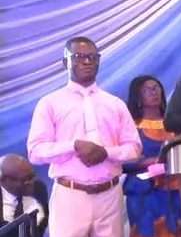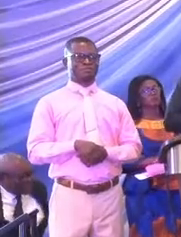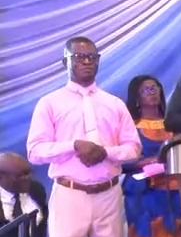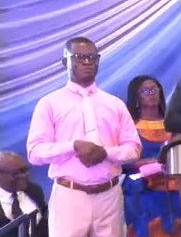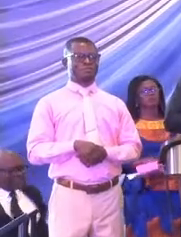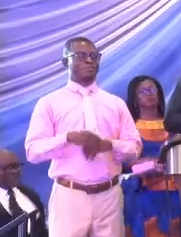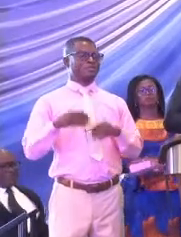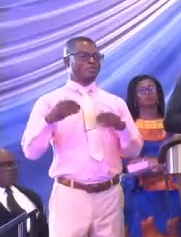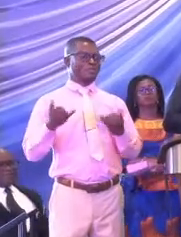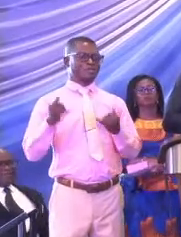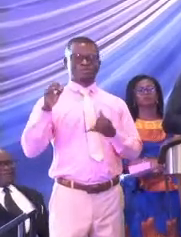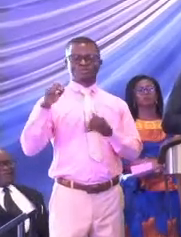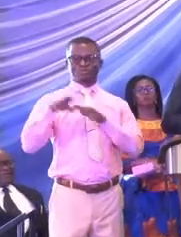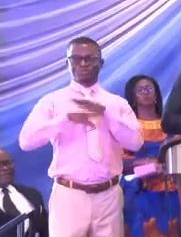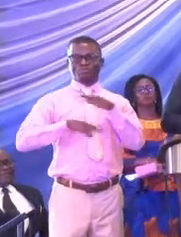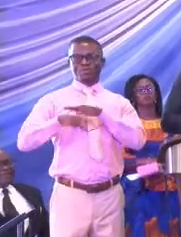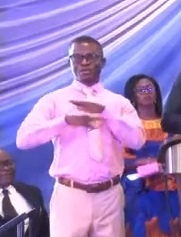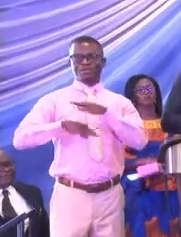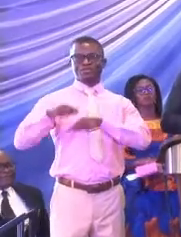So based on the